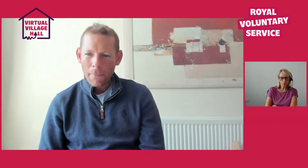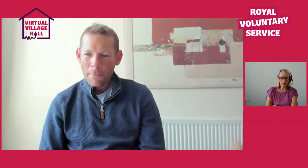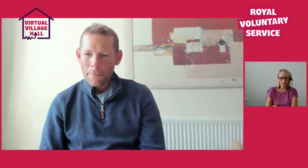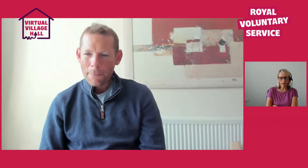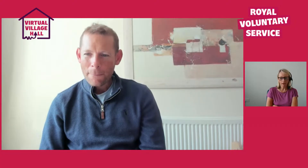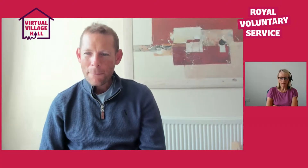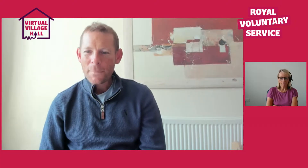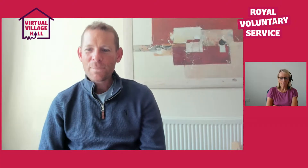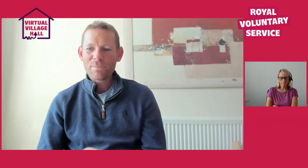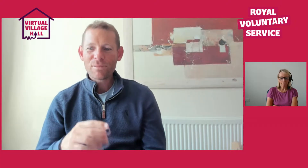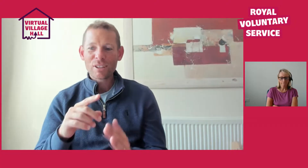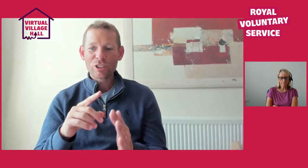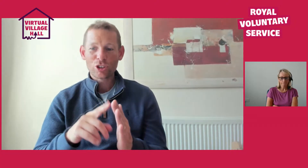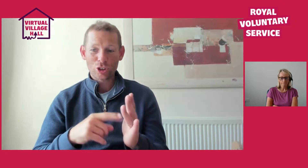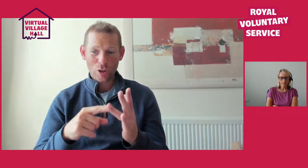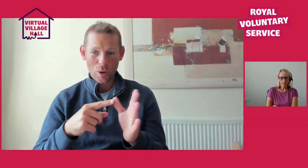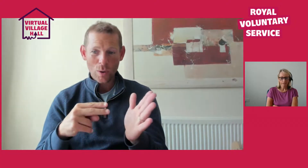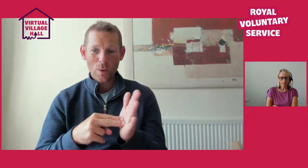Number 4,